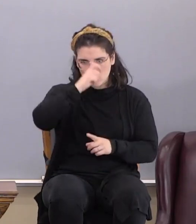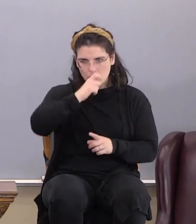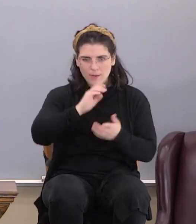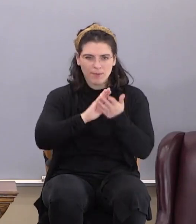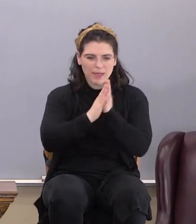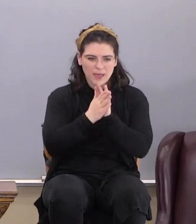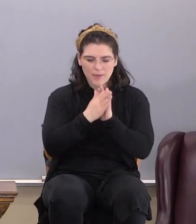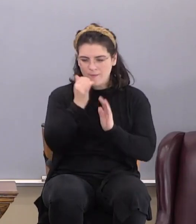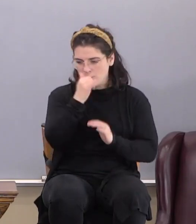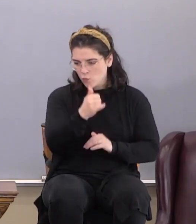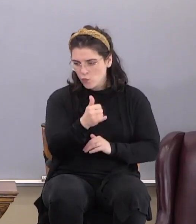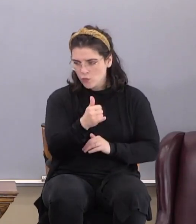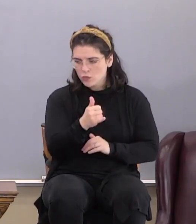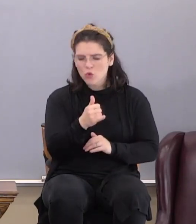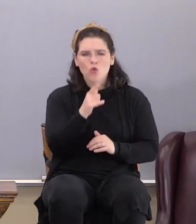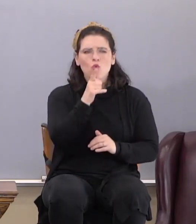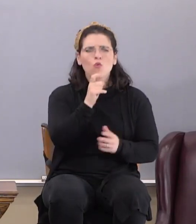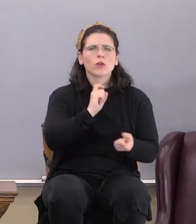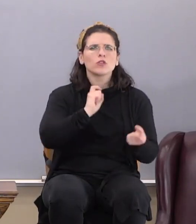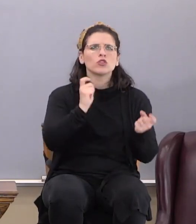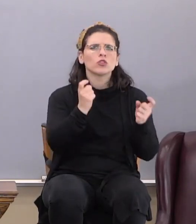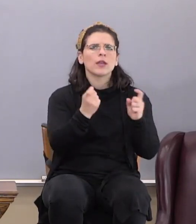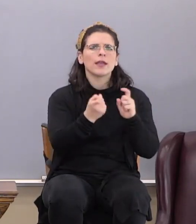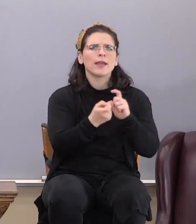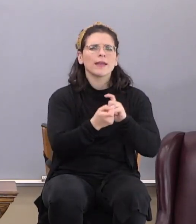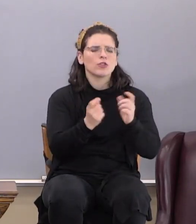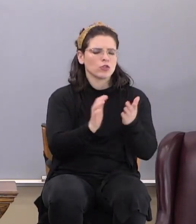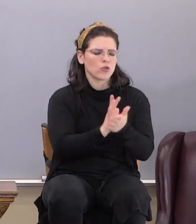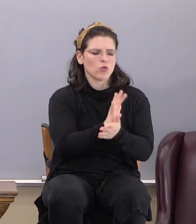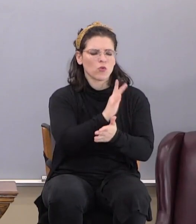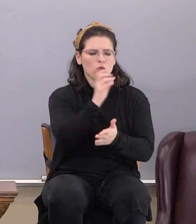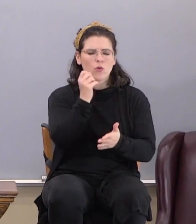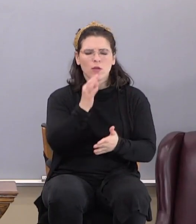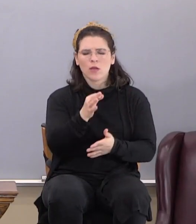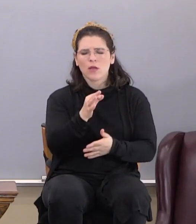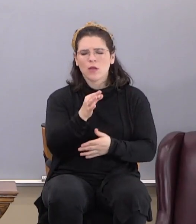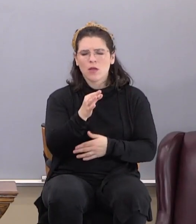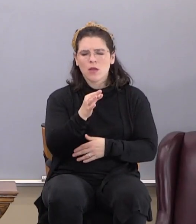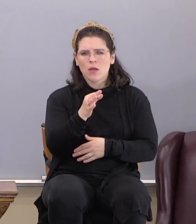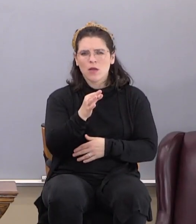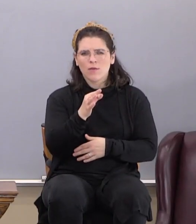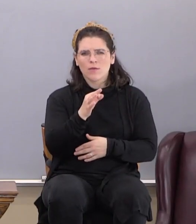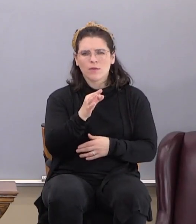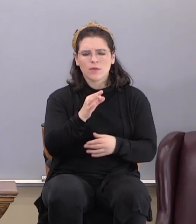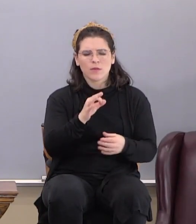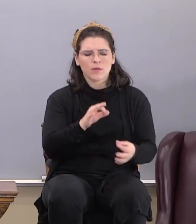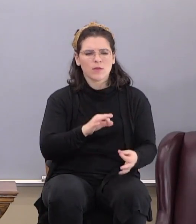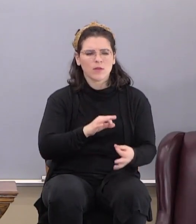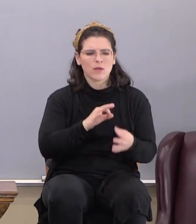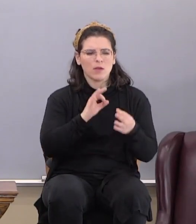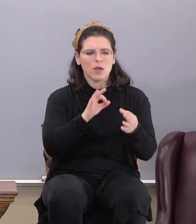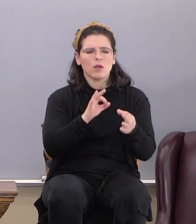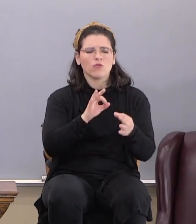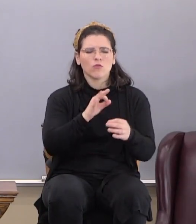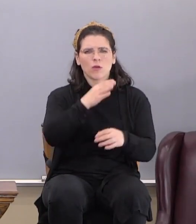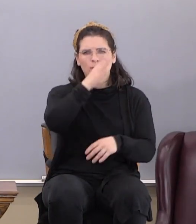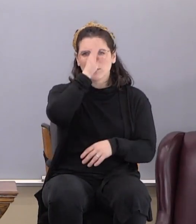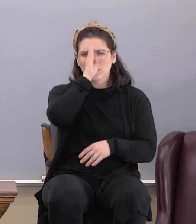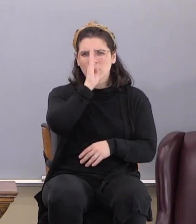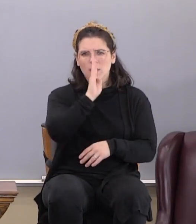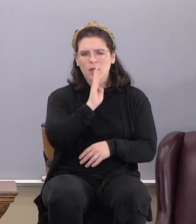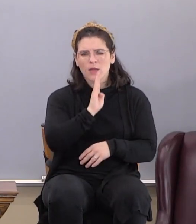fools. Now notice, who changed the glory of the uncorruptible